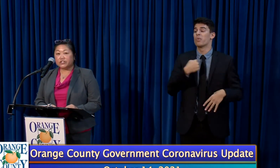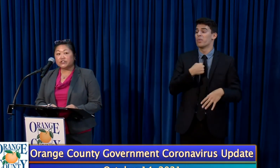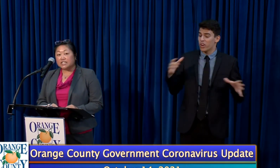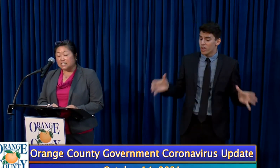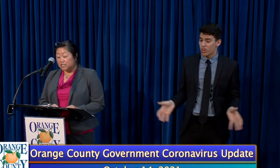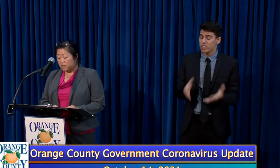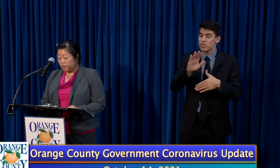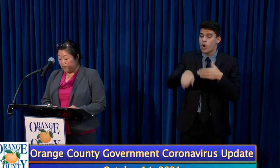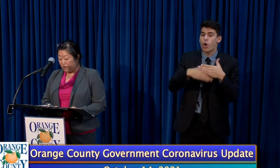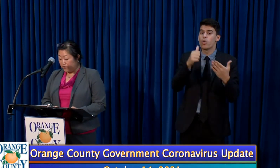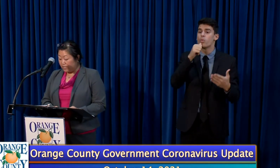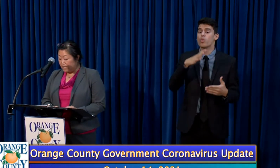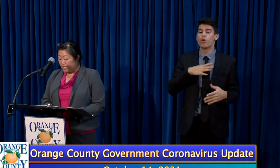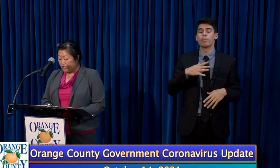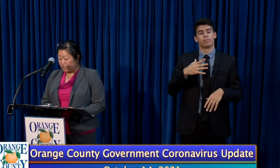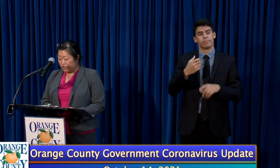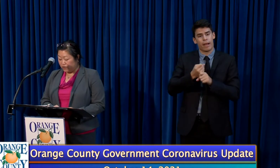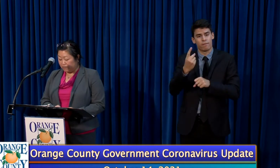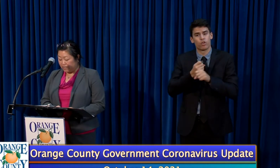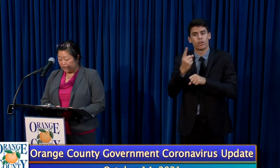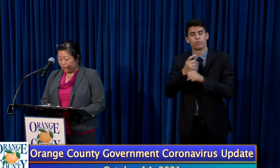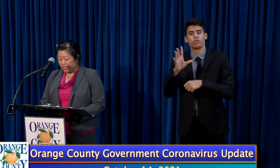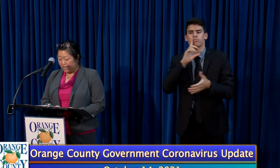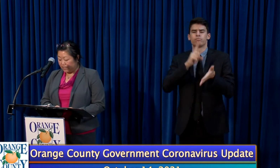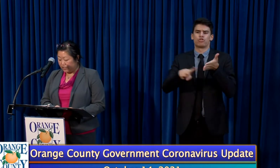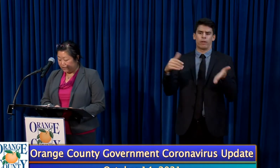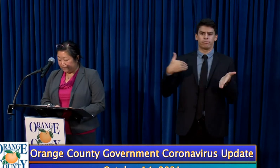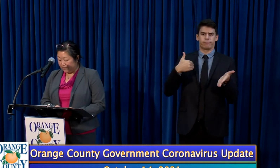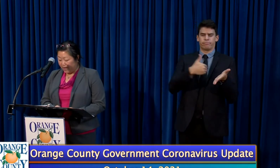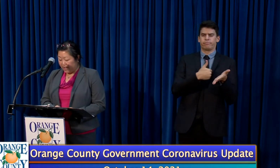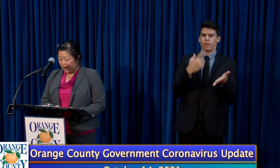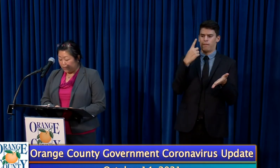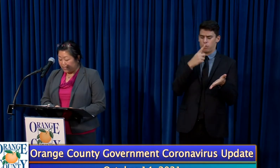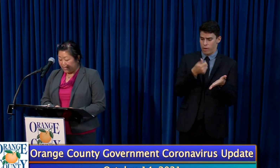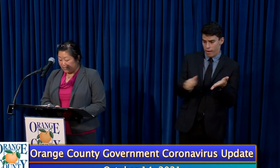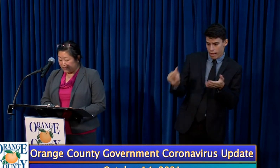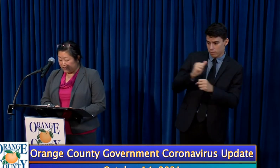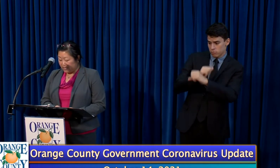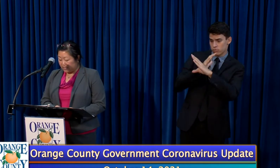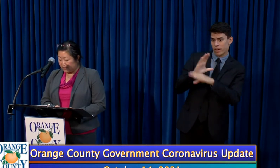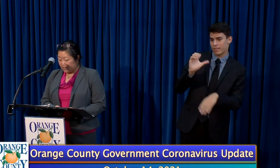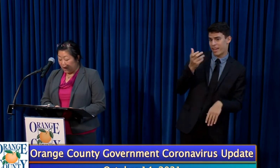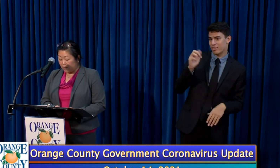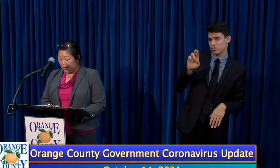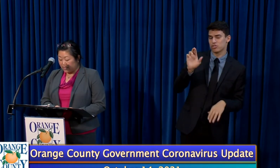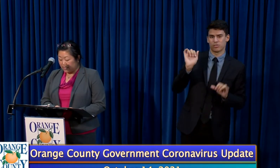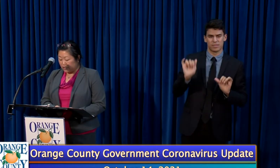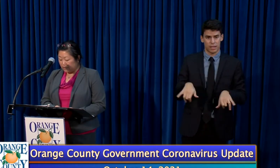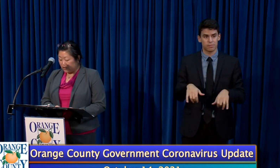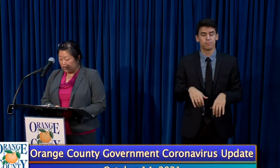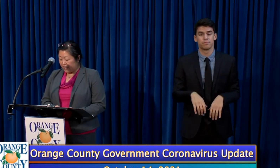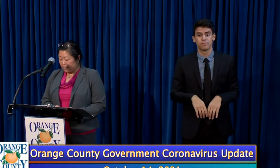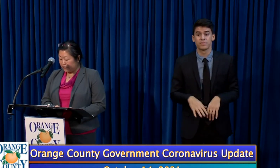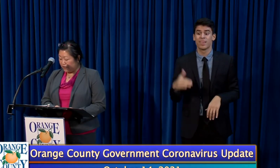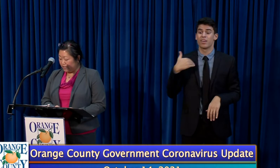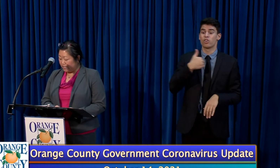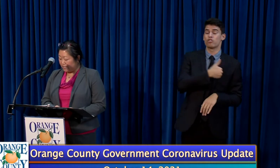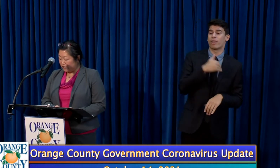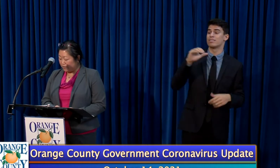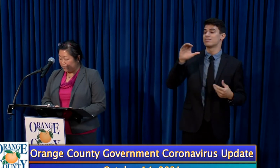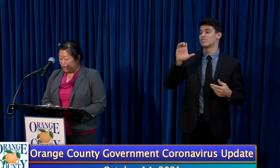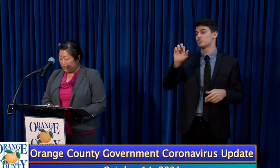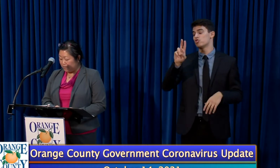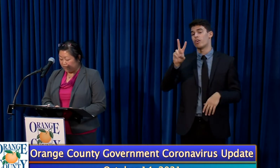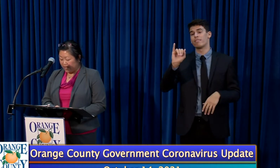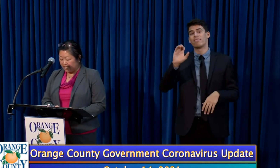regular screenings to promote early detection and treatment of breast cancer. Our breast and cervical cancer early